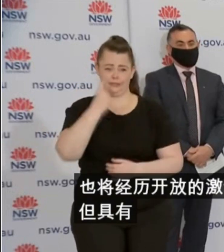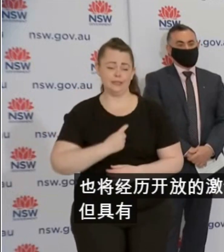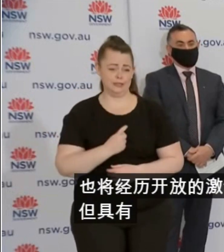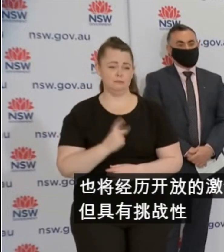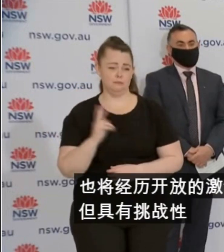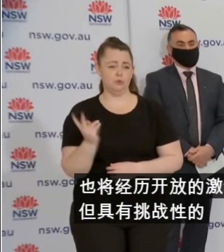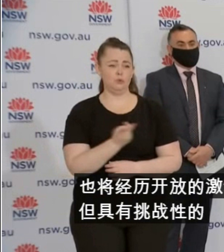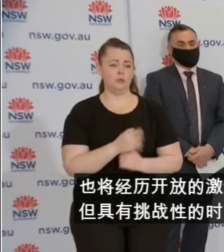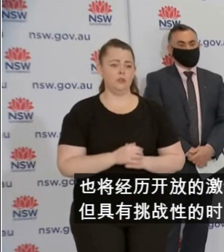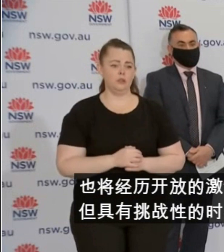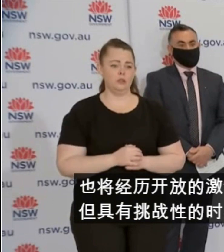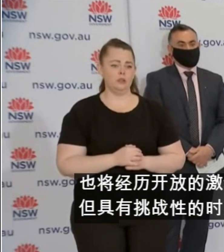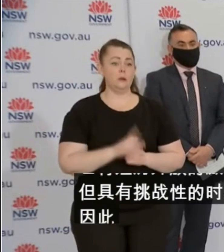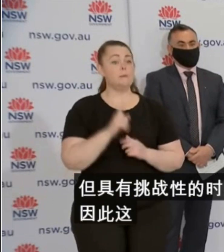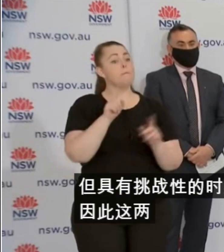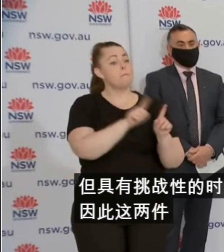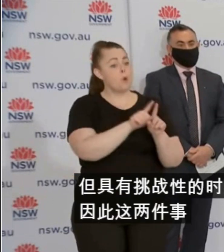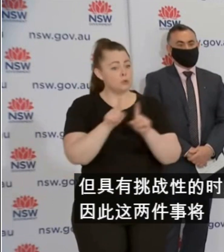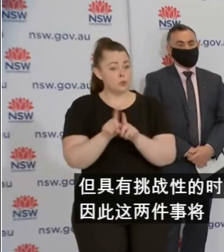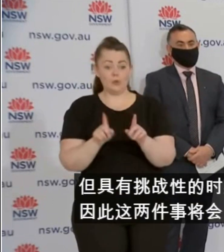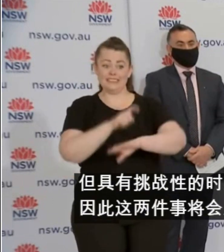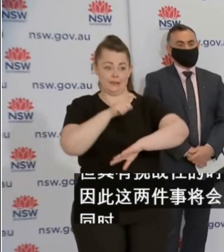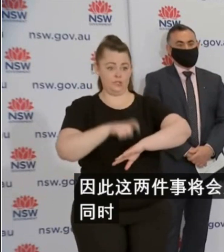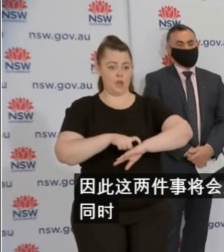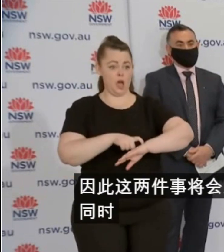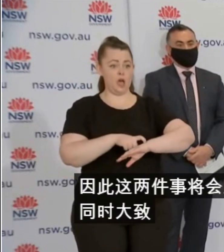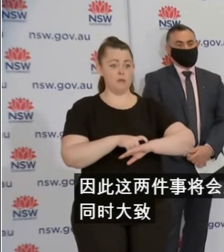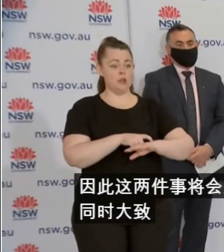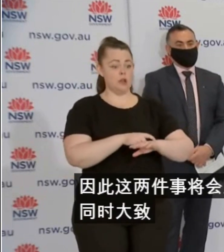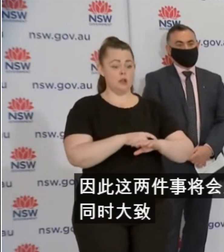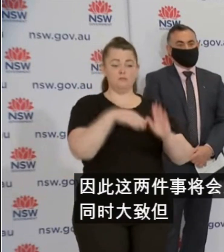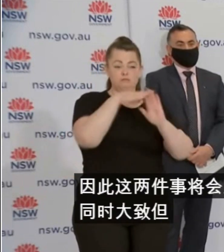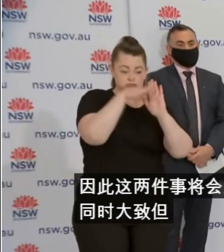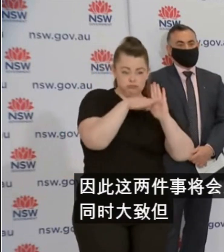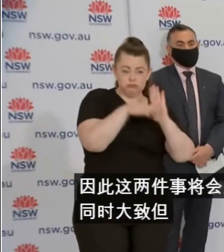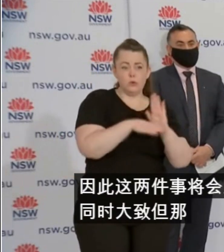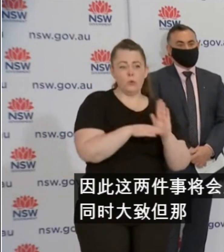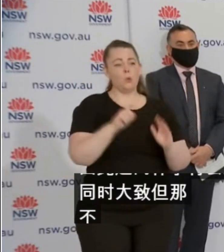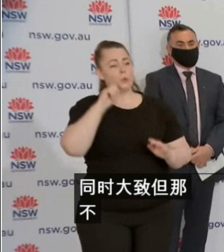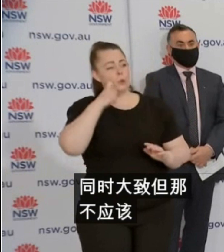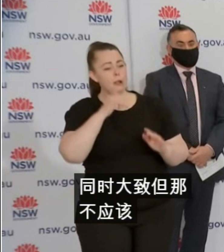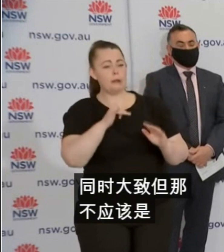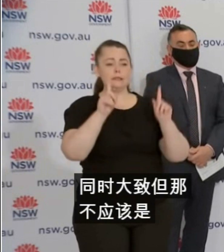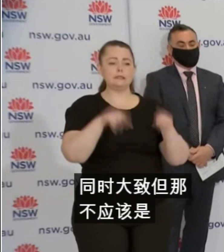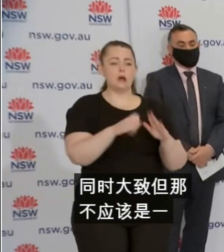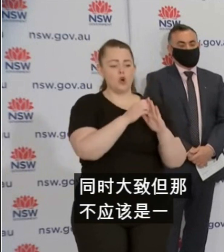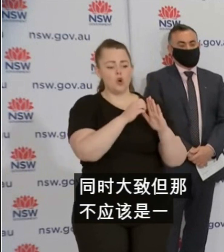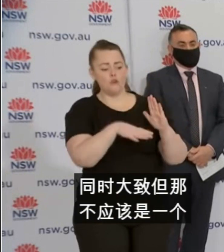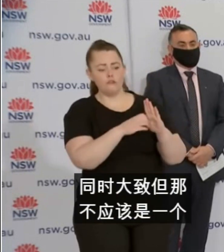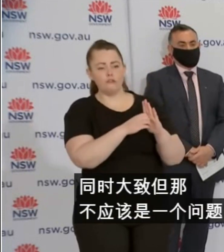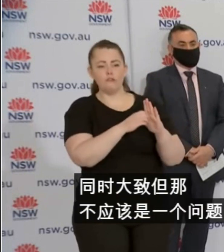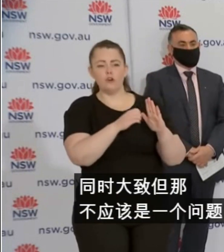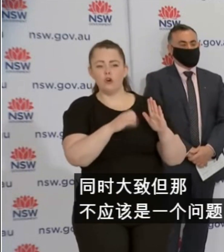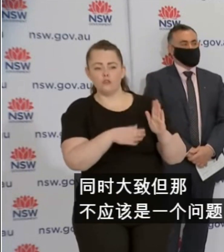but challenging time of opening up. So those two things will be happening at the same time, roughly, but that shouldn't be a concern,